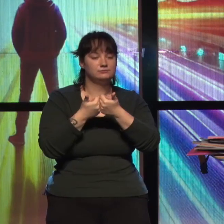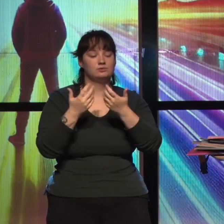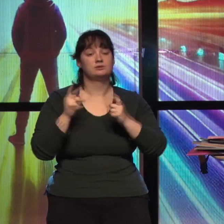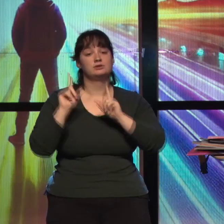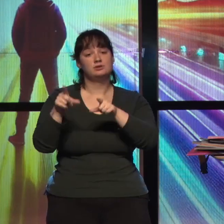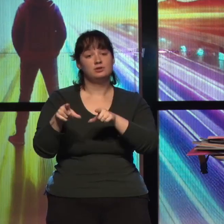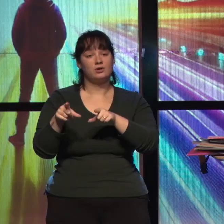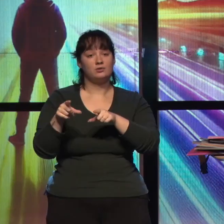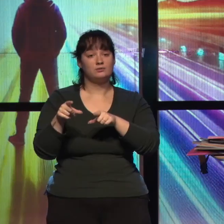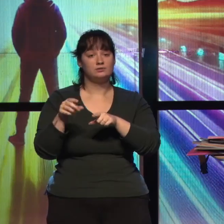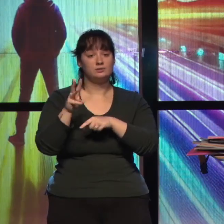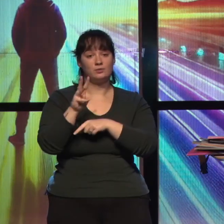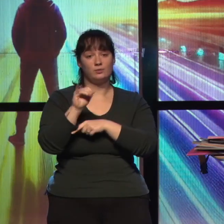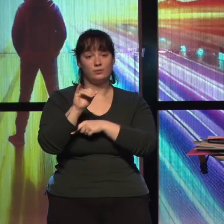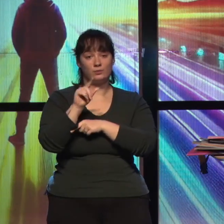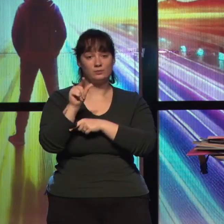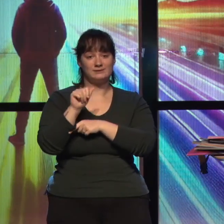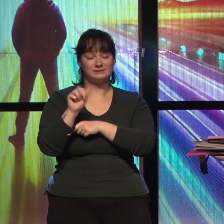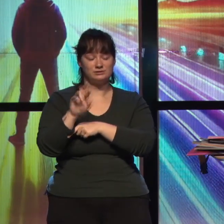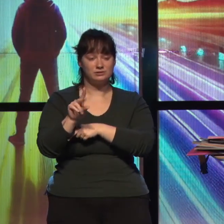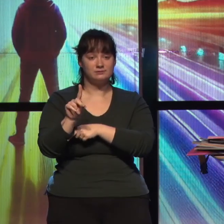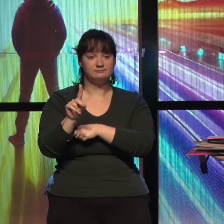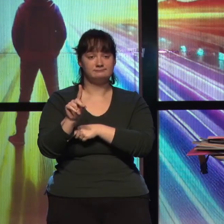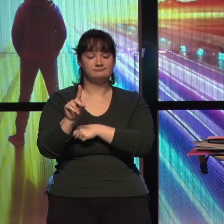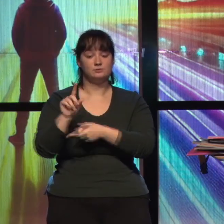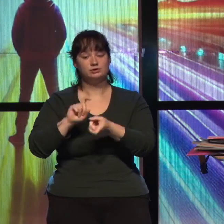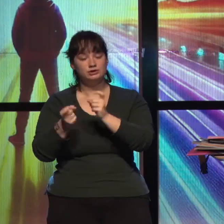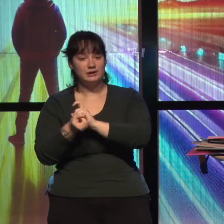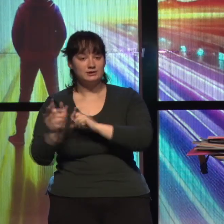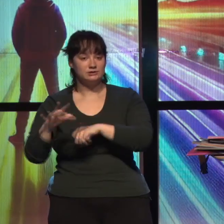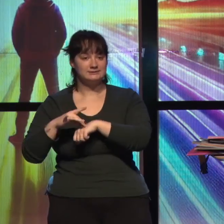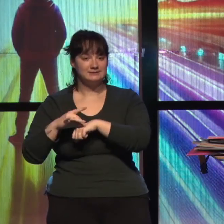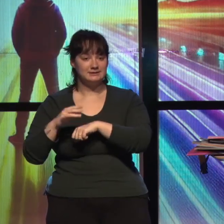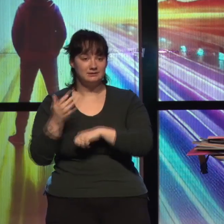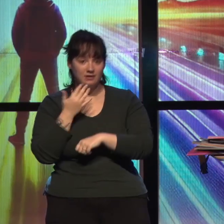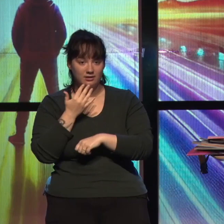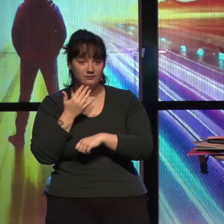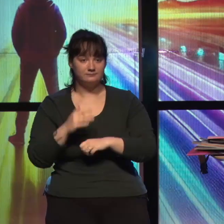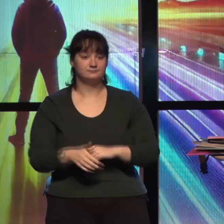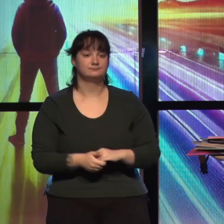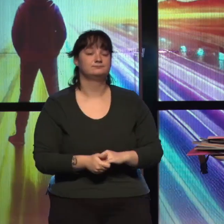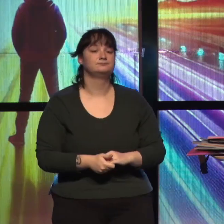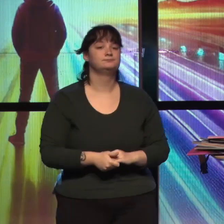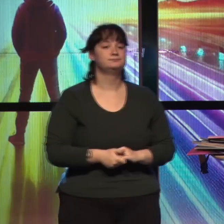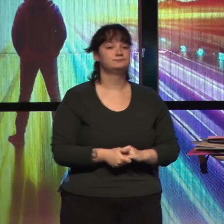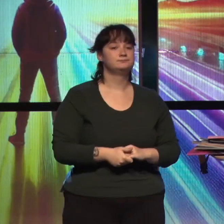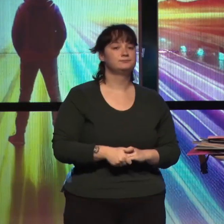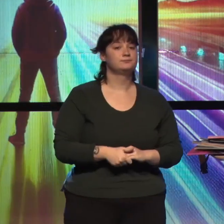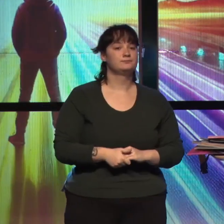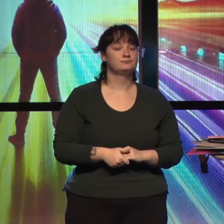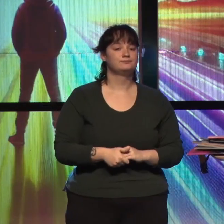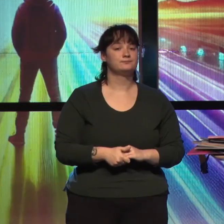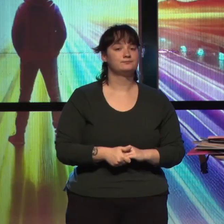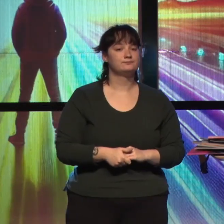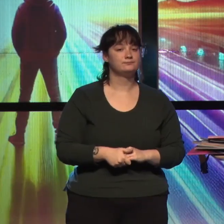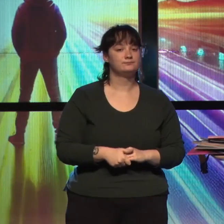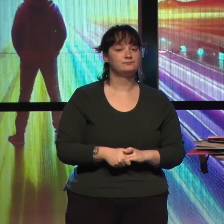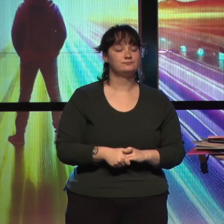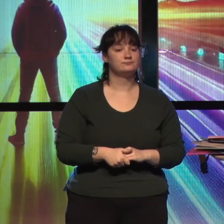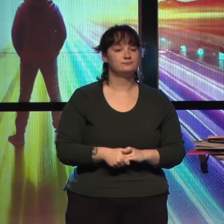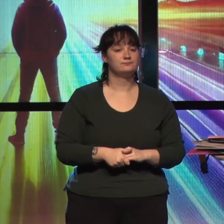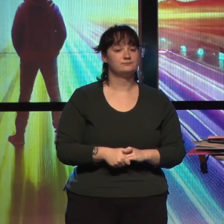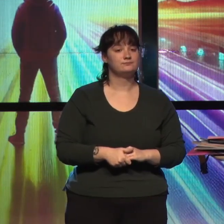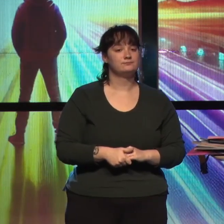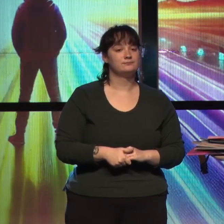ungreen. It's going to be amazing. And she gets there, and the wizard is corrupt. By the way, spoiler alerts at church